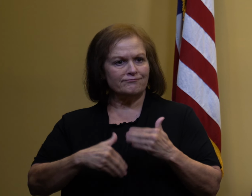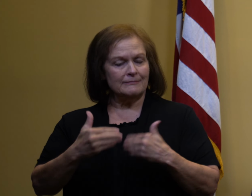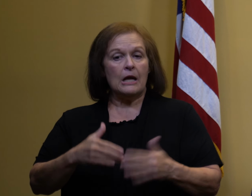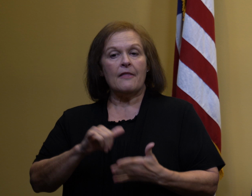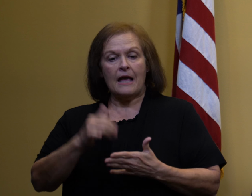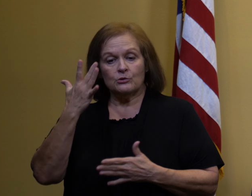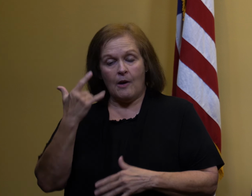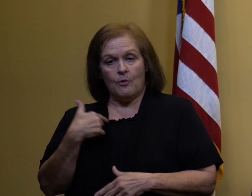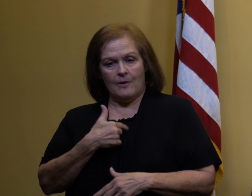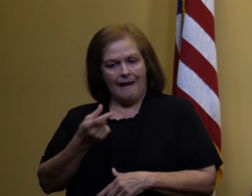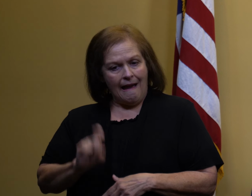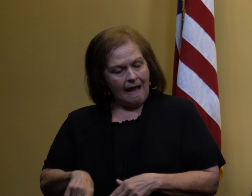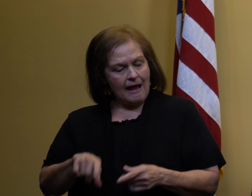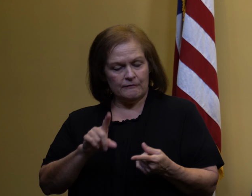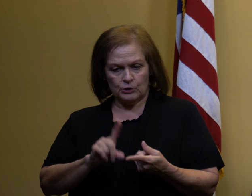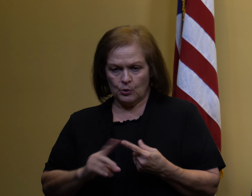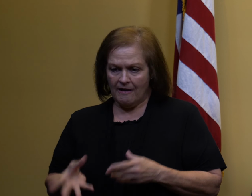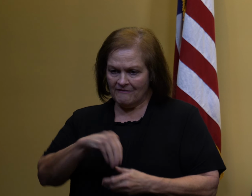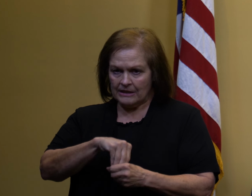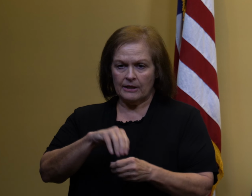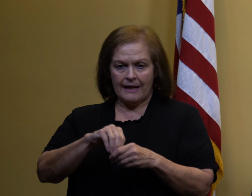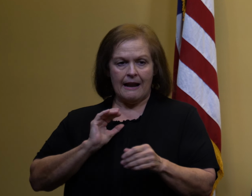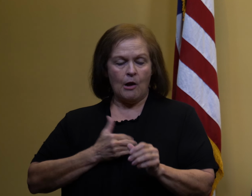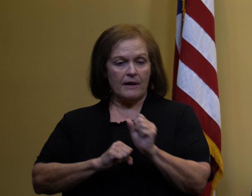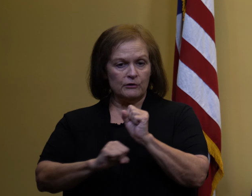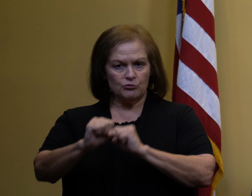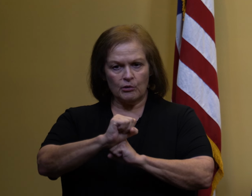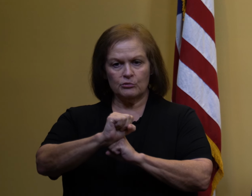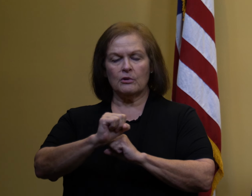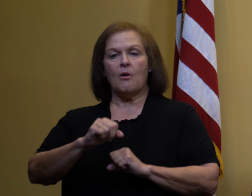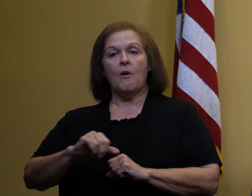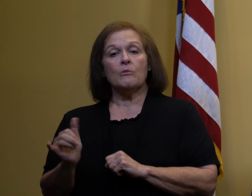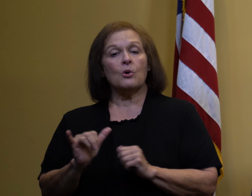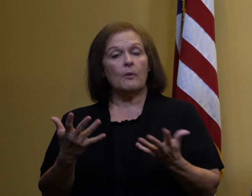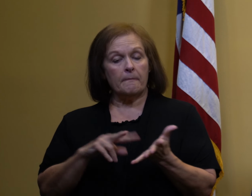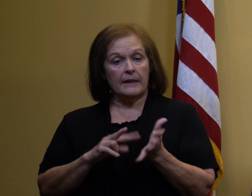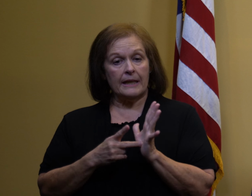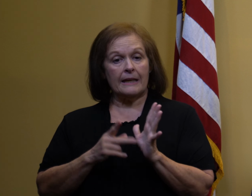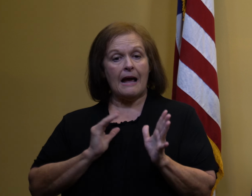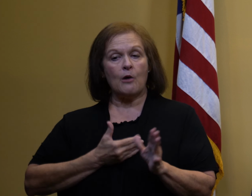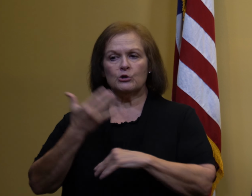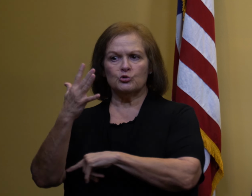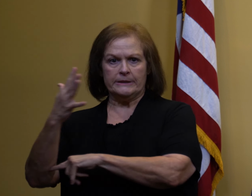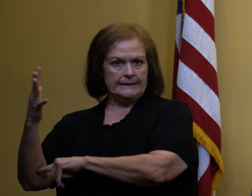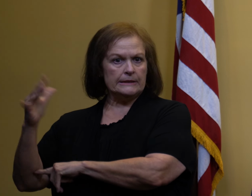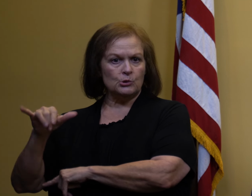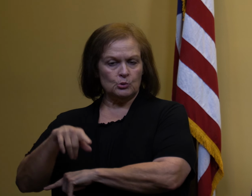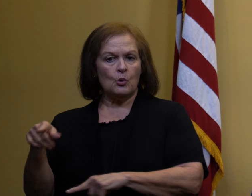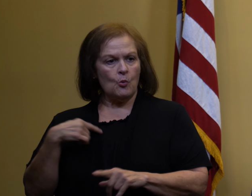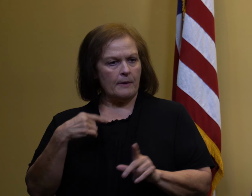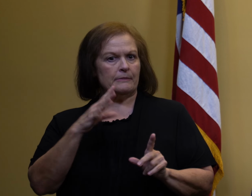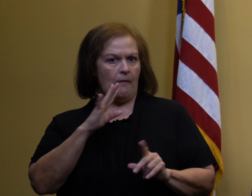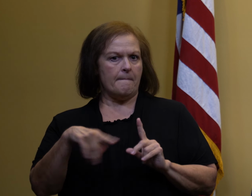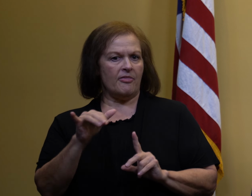we have to continue to invest in our infrastructure, and this also means our tree canopy. We've been talking